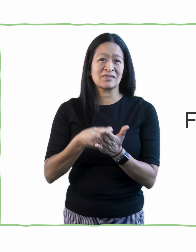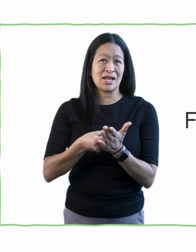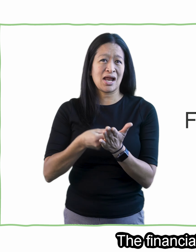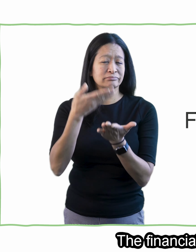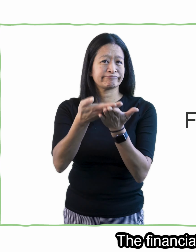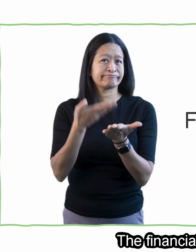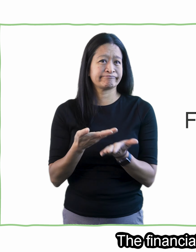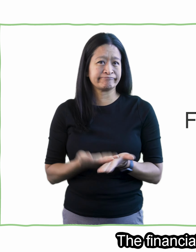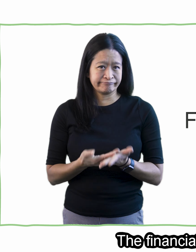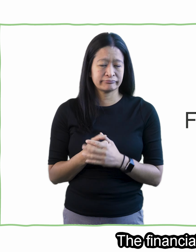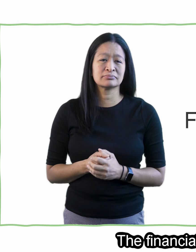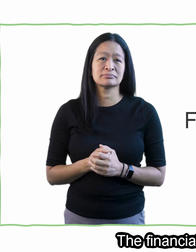The financial affidavit.